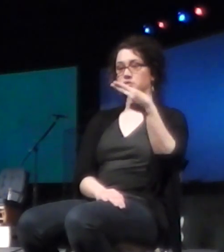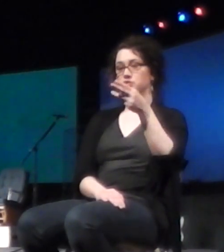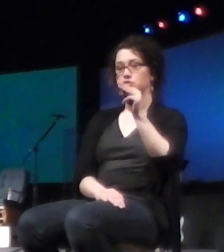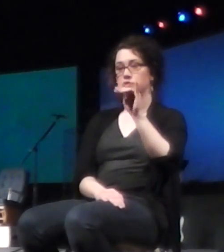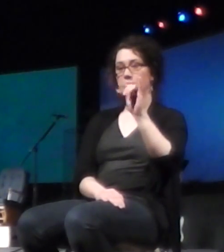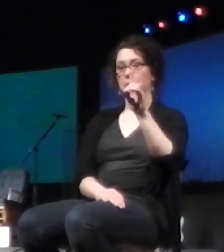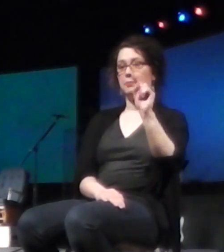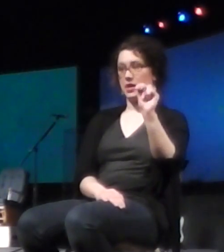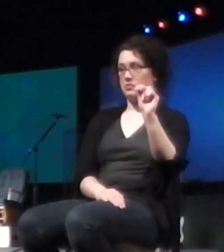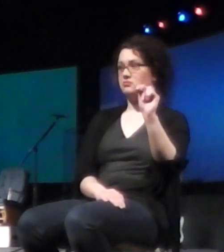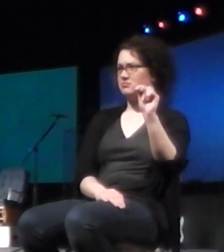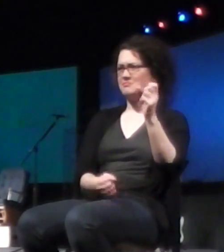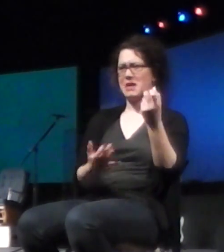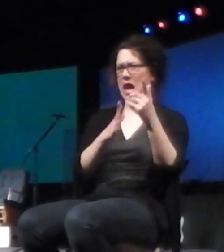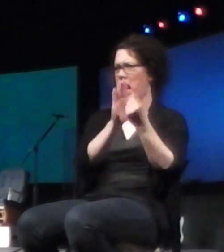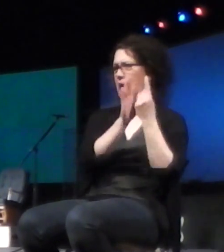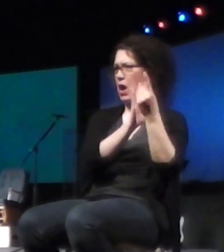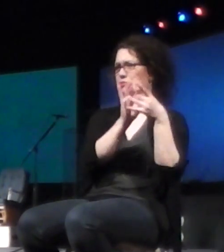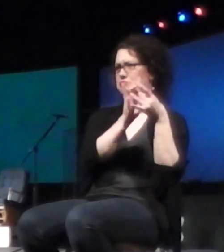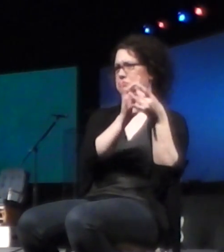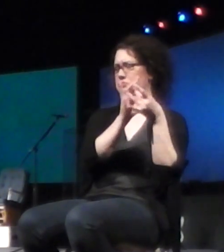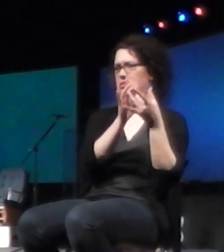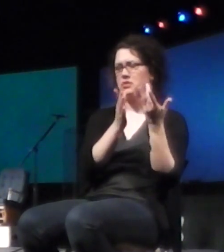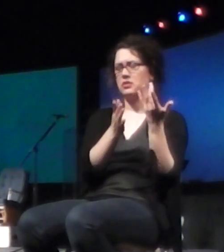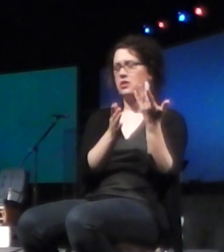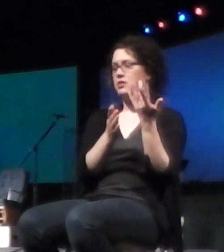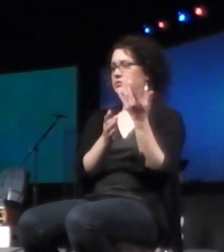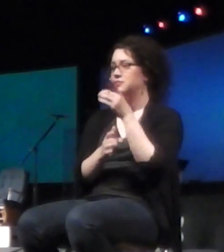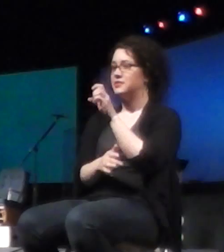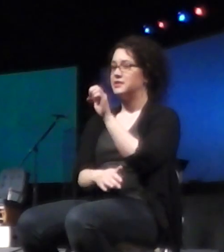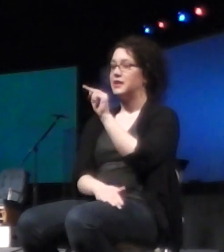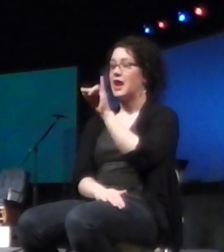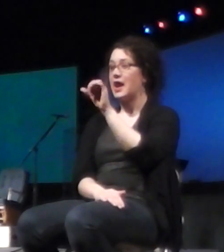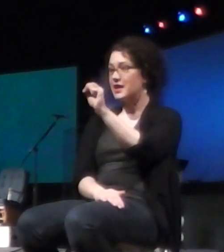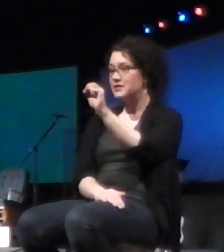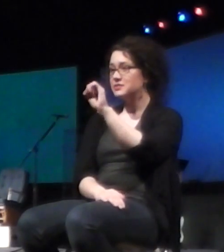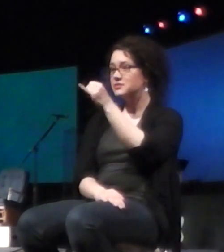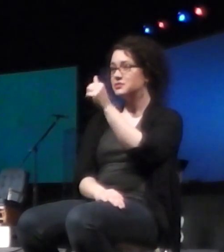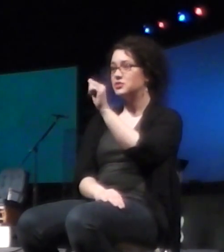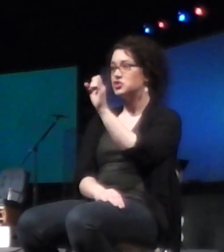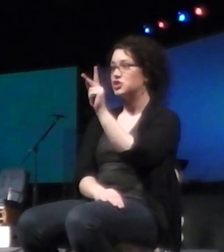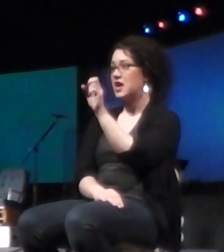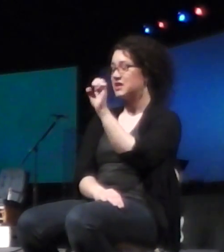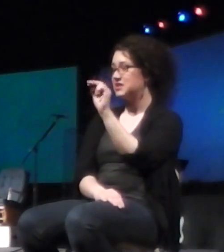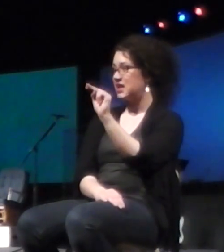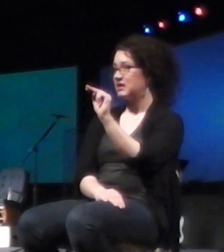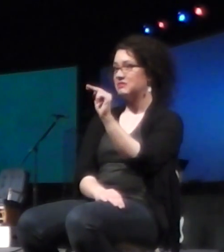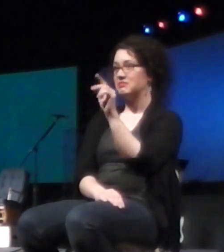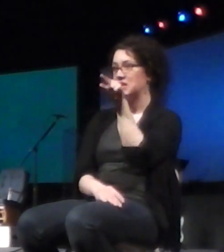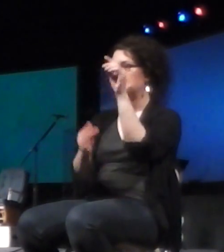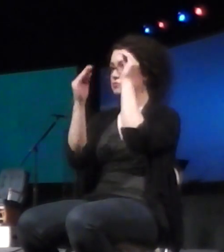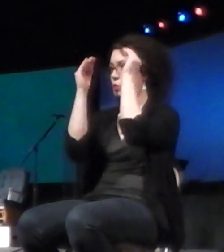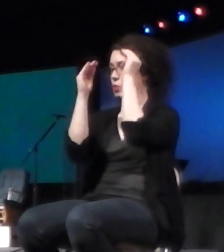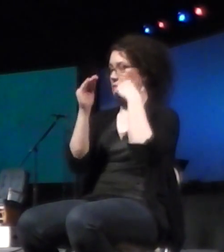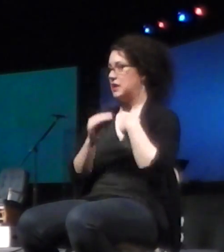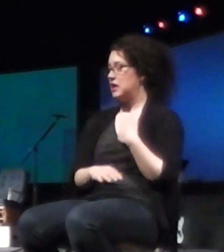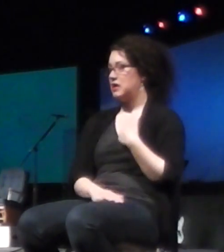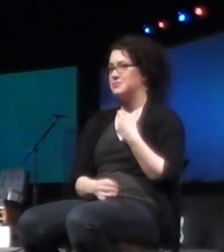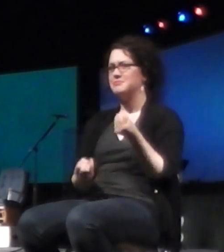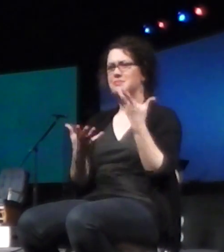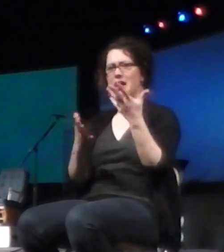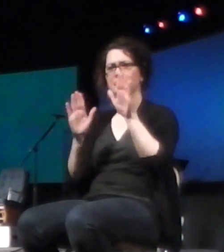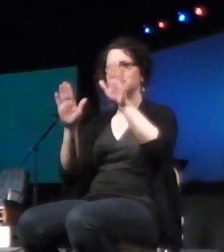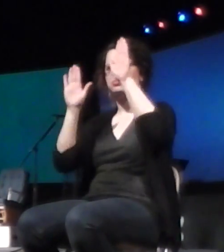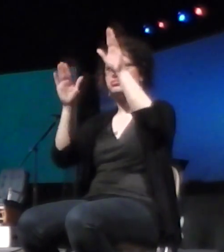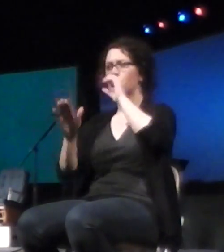of his time. Dennis Jackson, some of you remember him. I've been mentored by some amazing older pastors